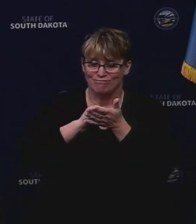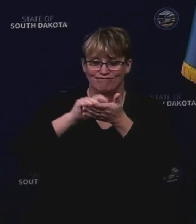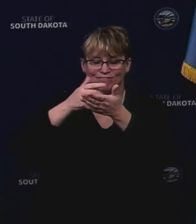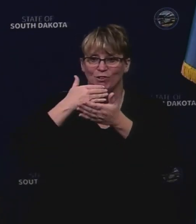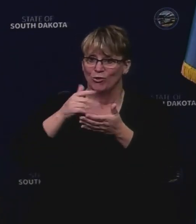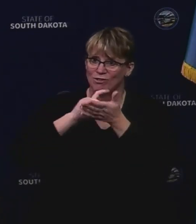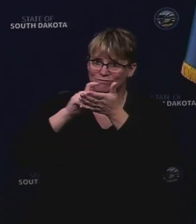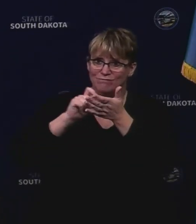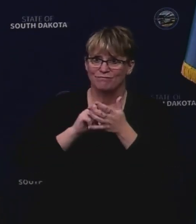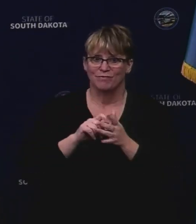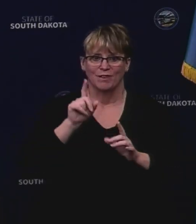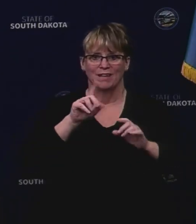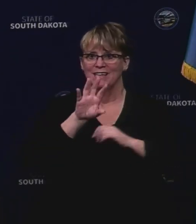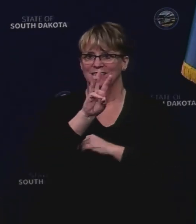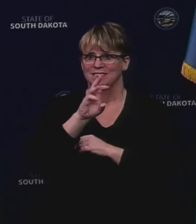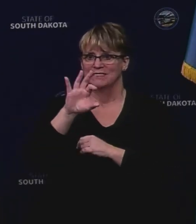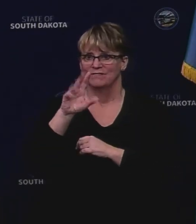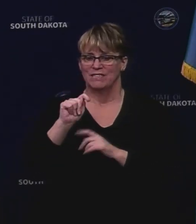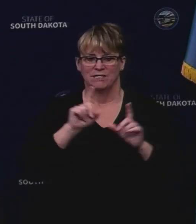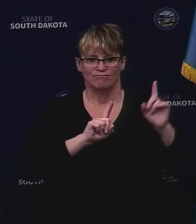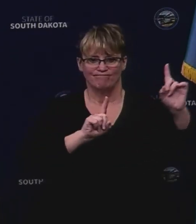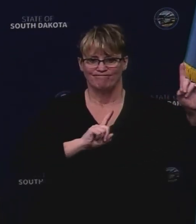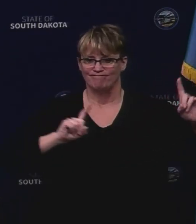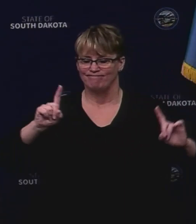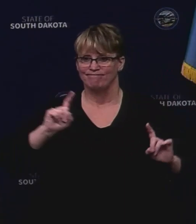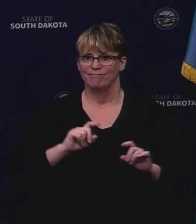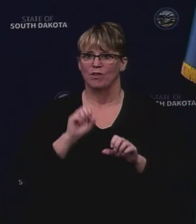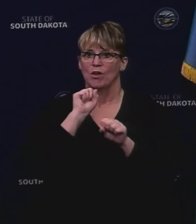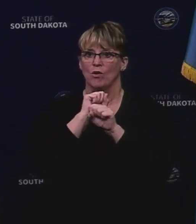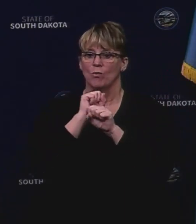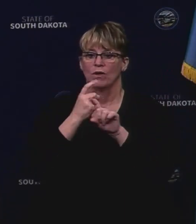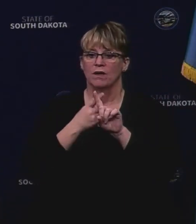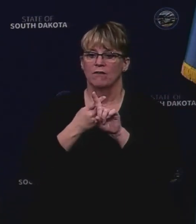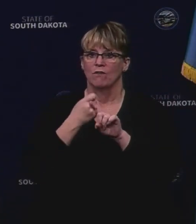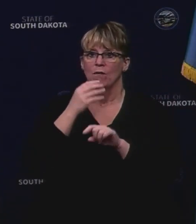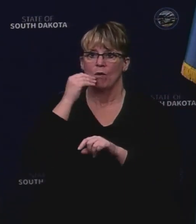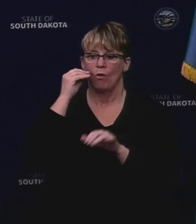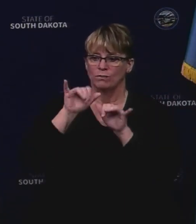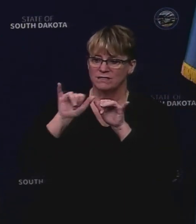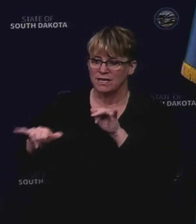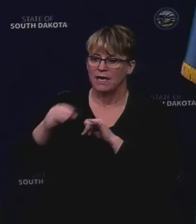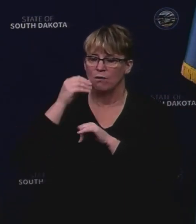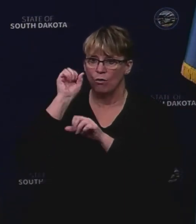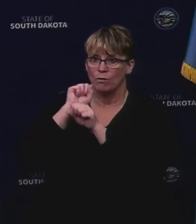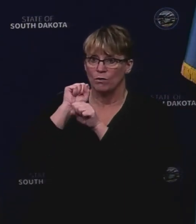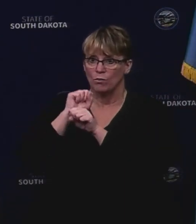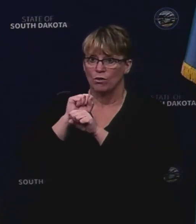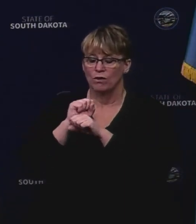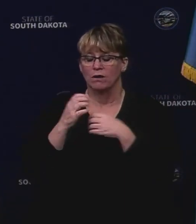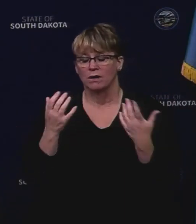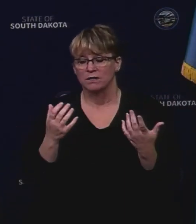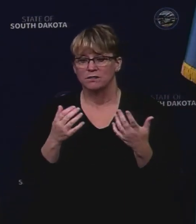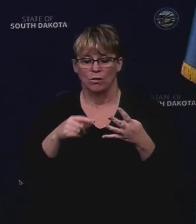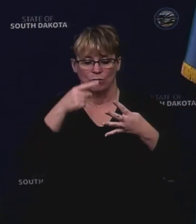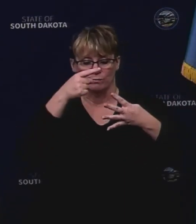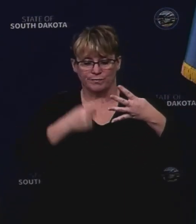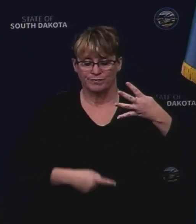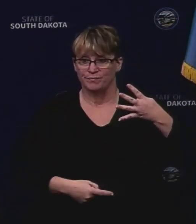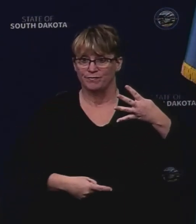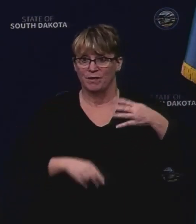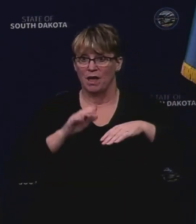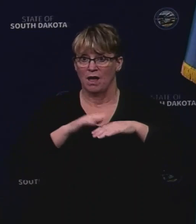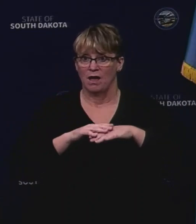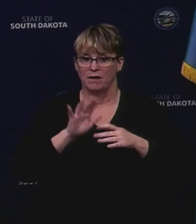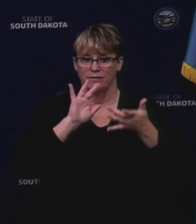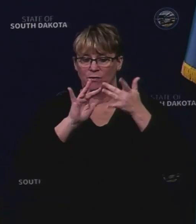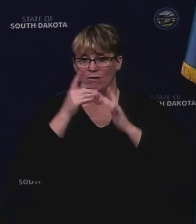about social distancing. They are about working from home if possible. And so those have been out there for some